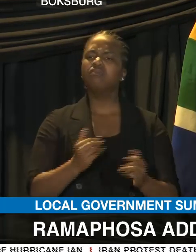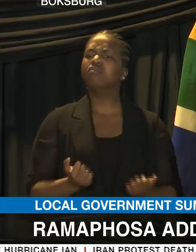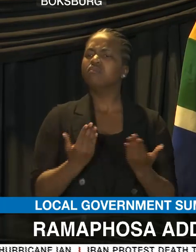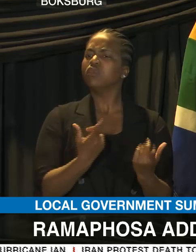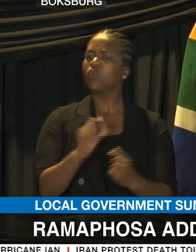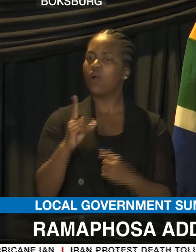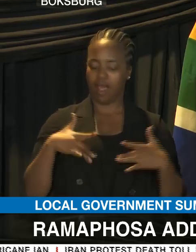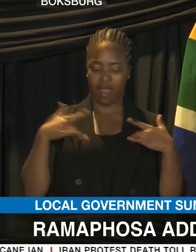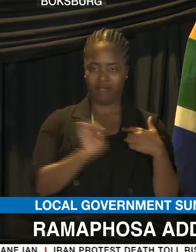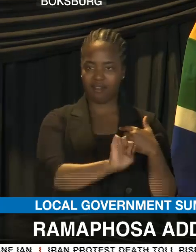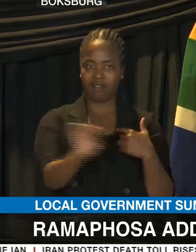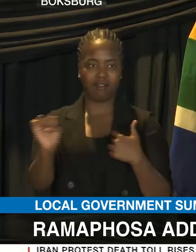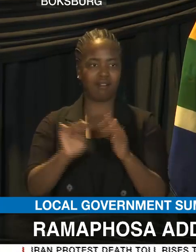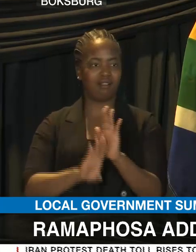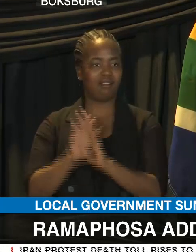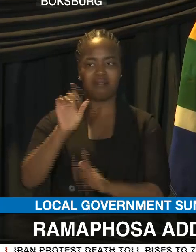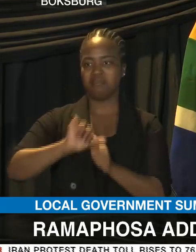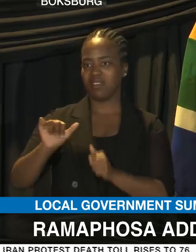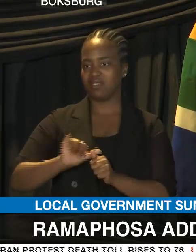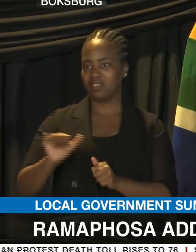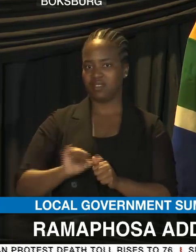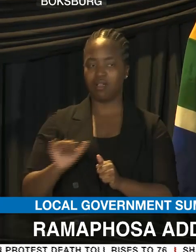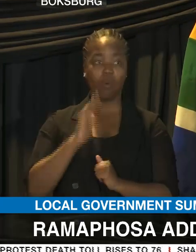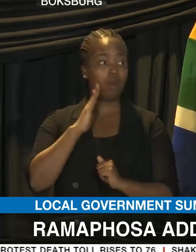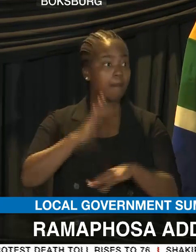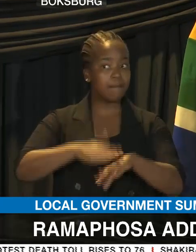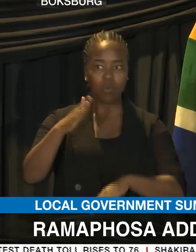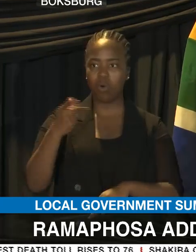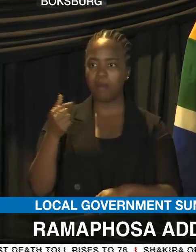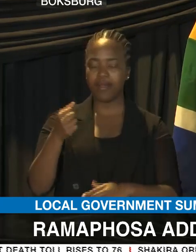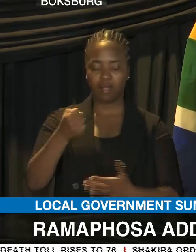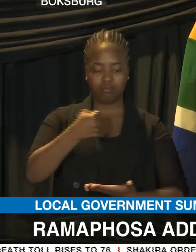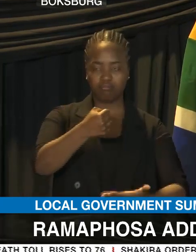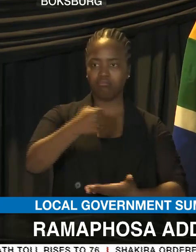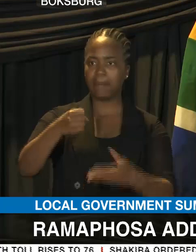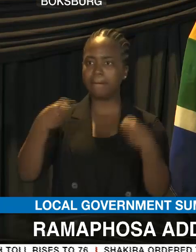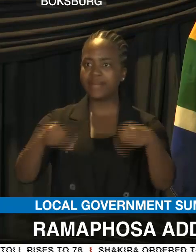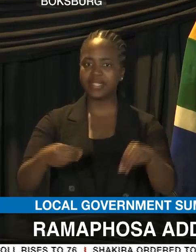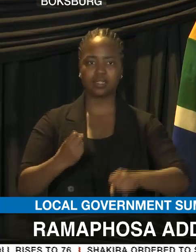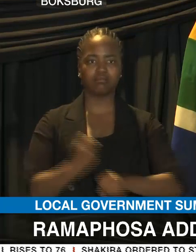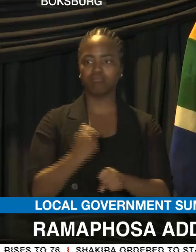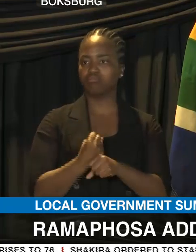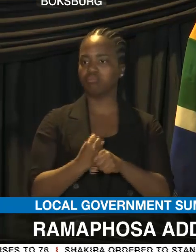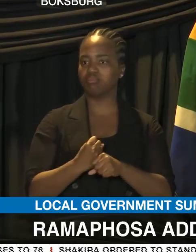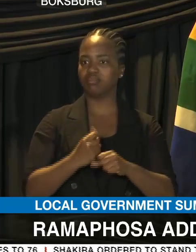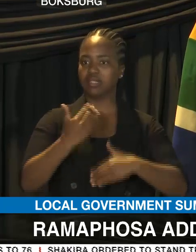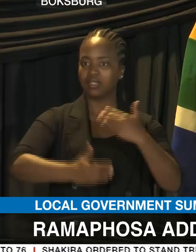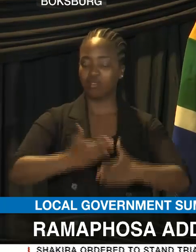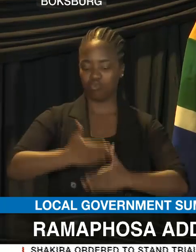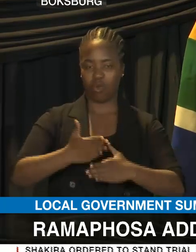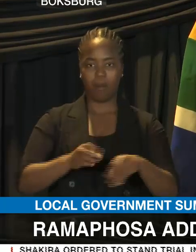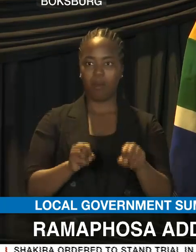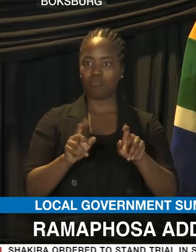our people's lives. When there is more investment and business expansion, jobs